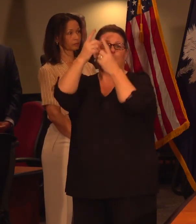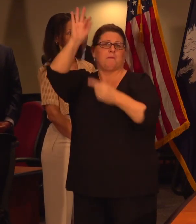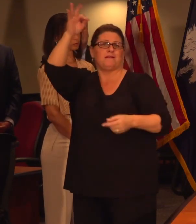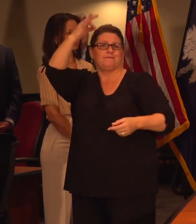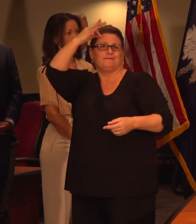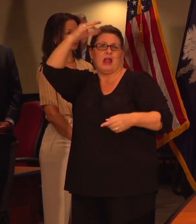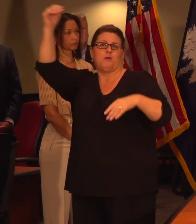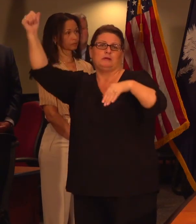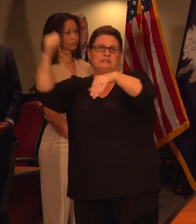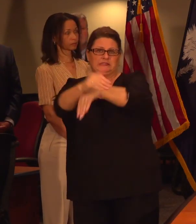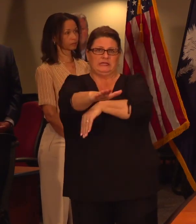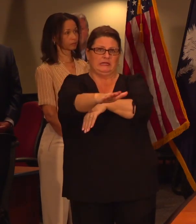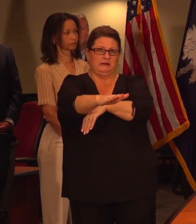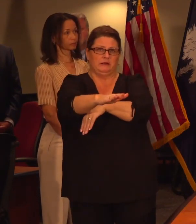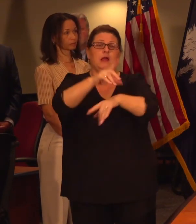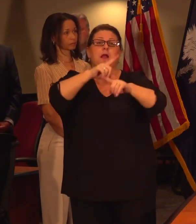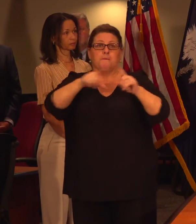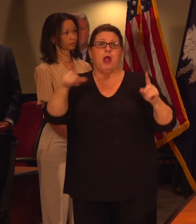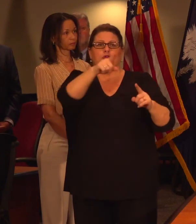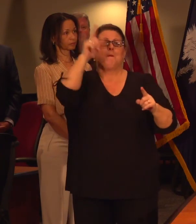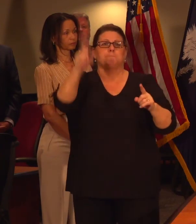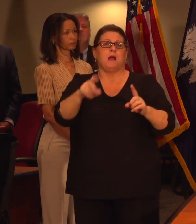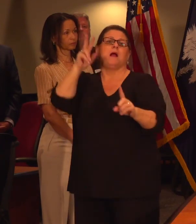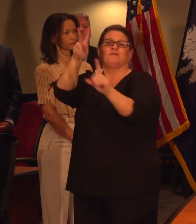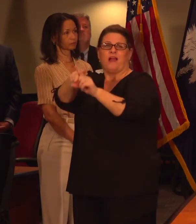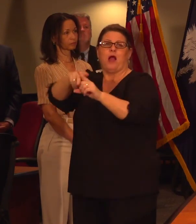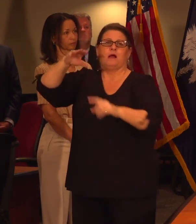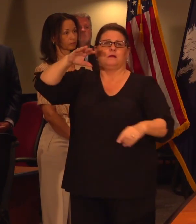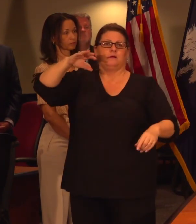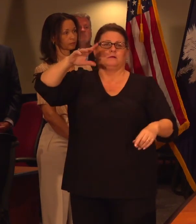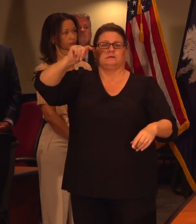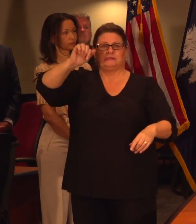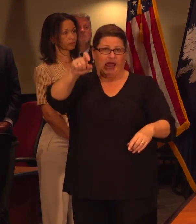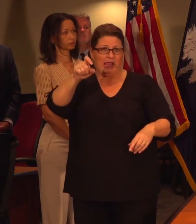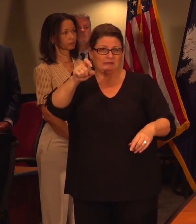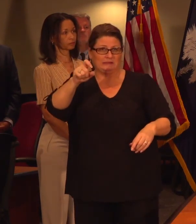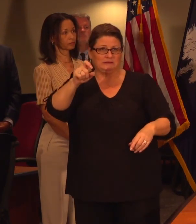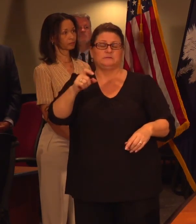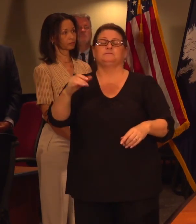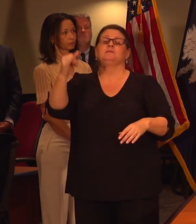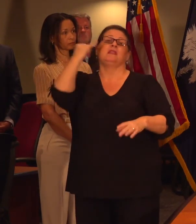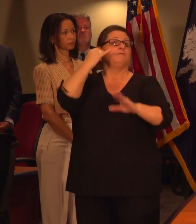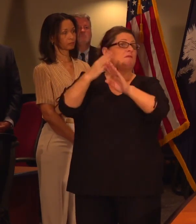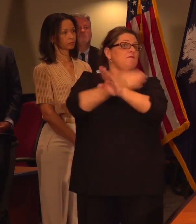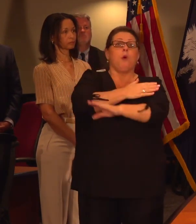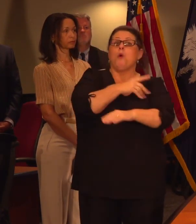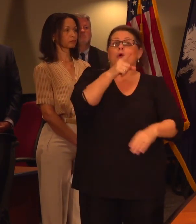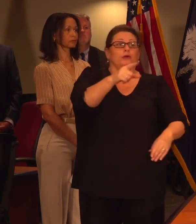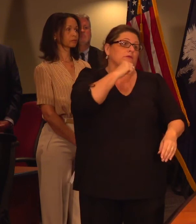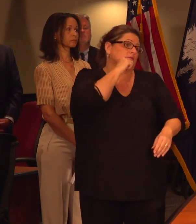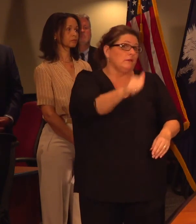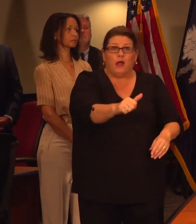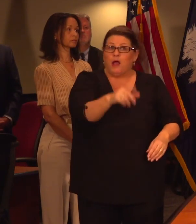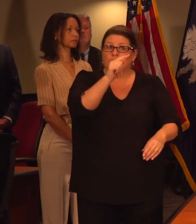have to be known as a taxpayer. If you're not a taxpayer, then you can file as a taxpayer. You need to hurry up